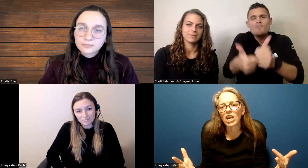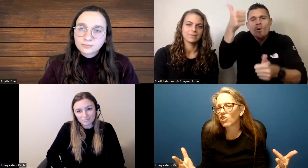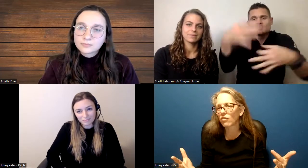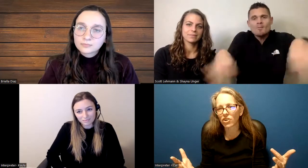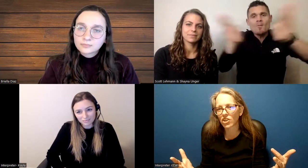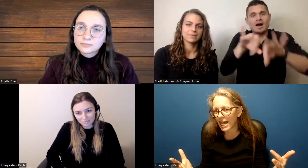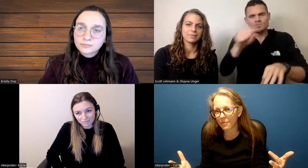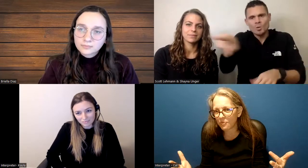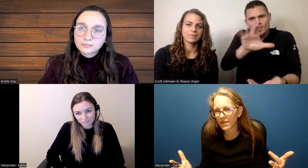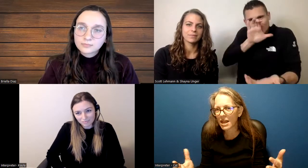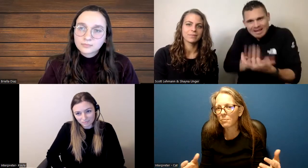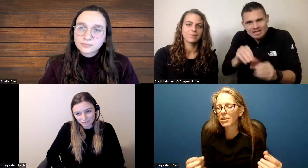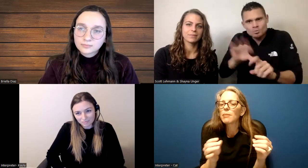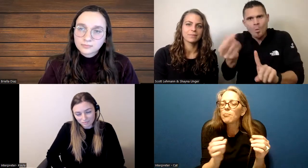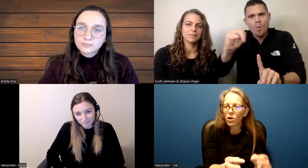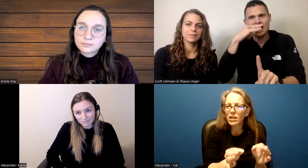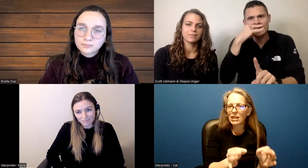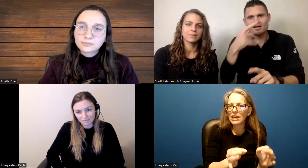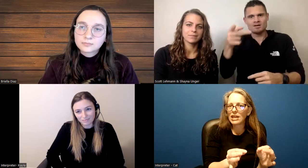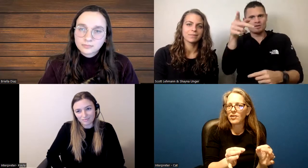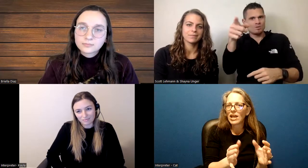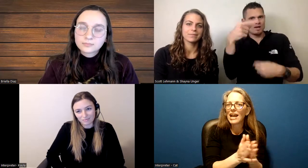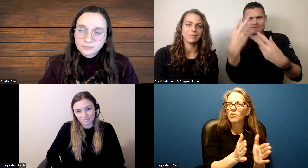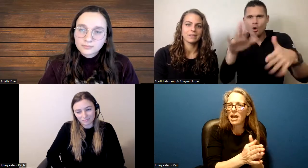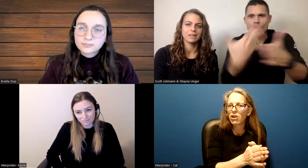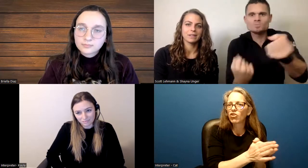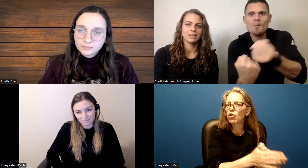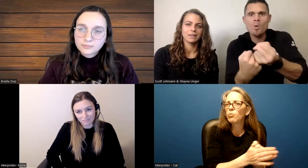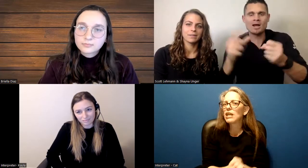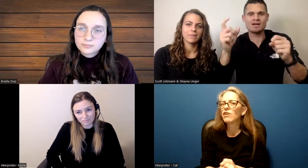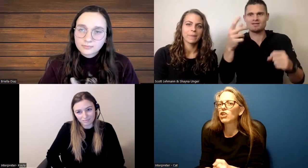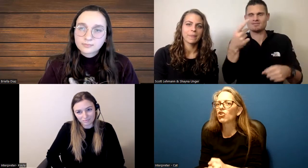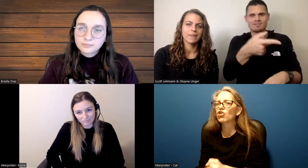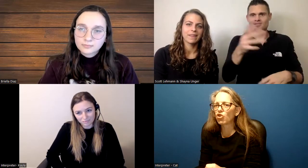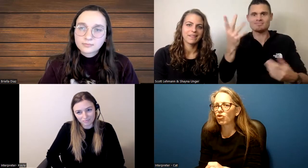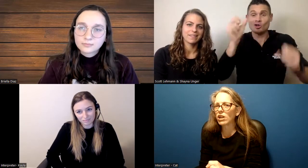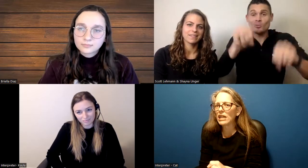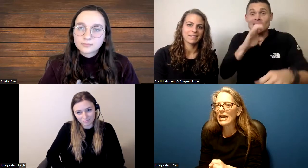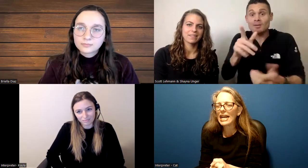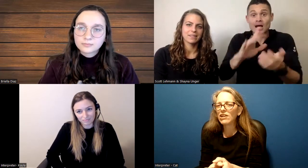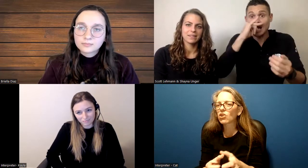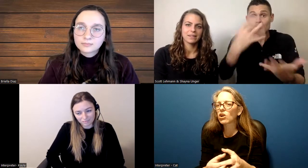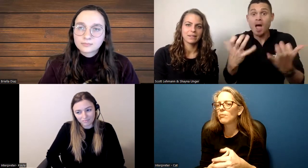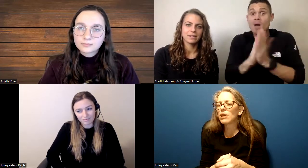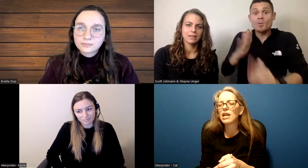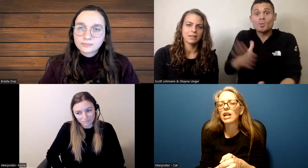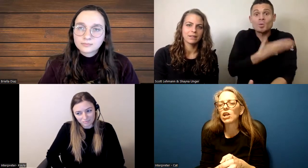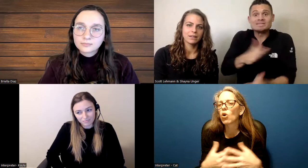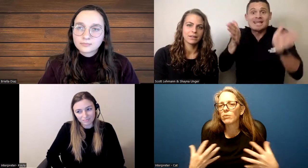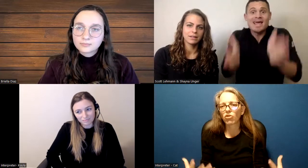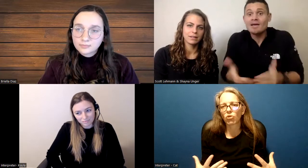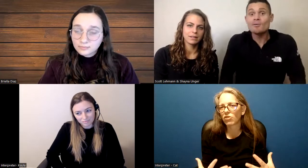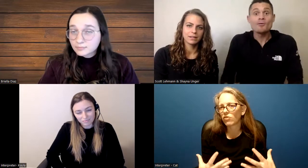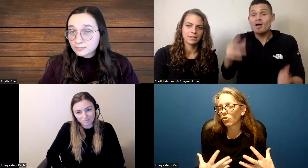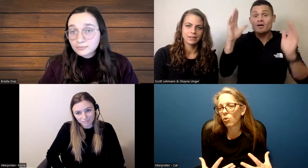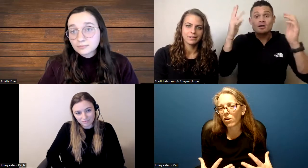gonna change over time, but the important thing is, as parents, you believing in your children is gonna be an